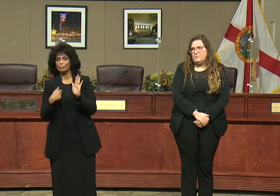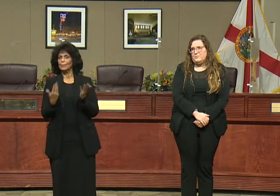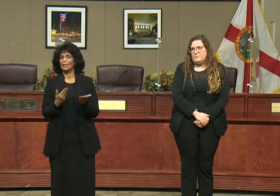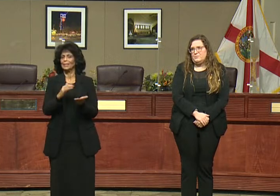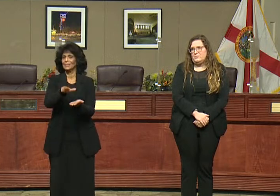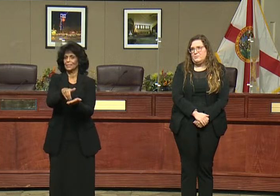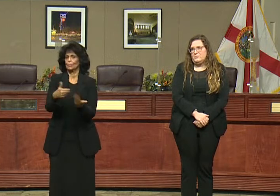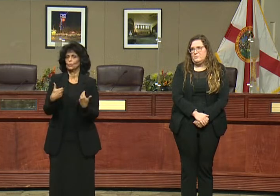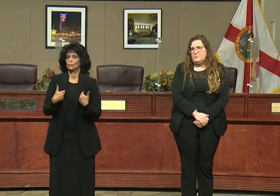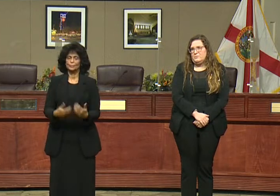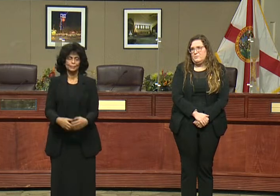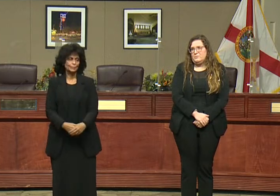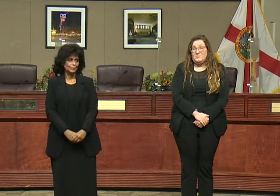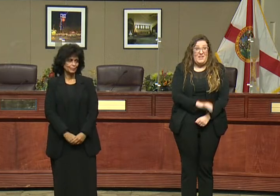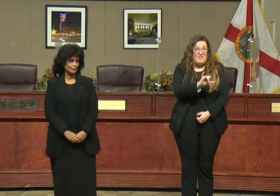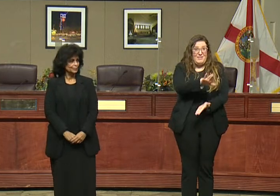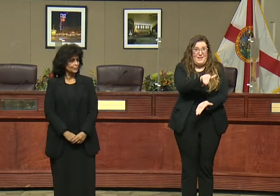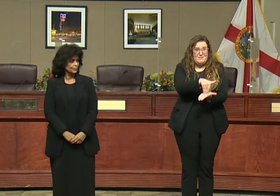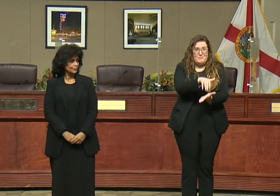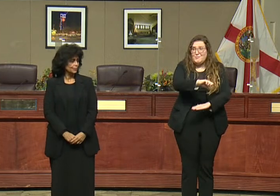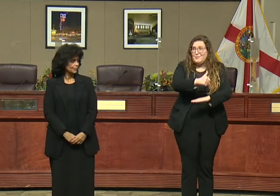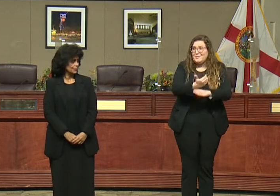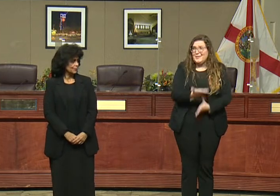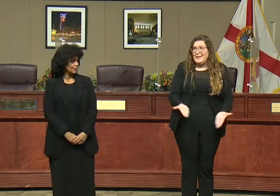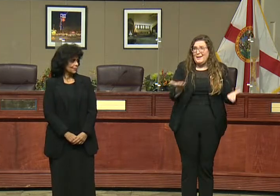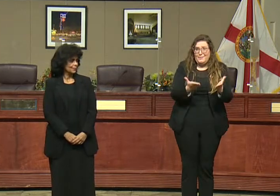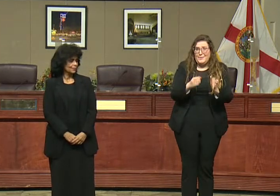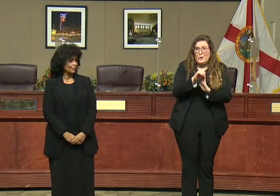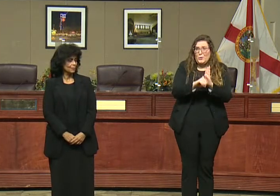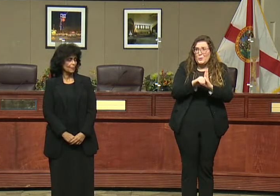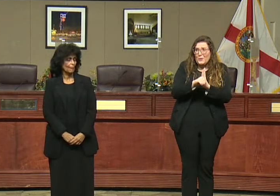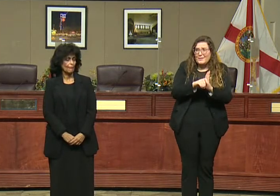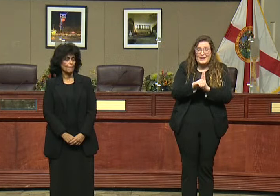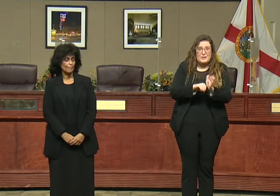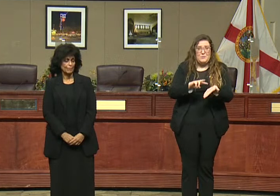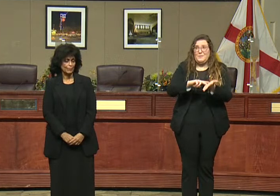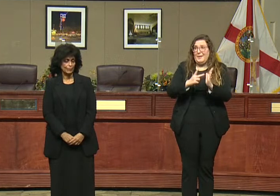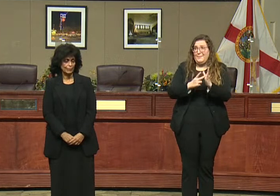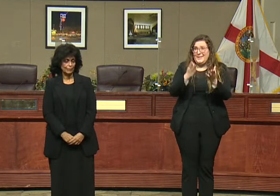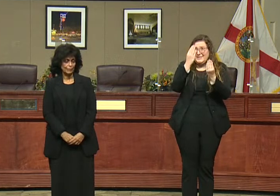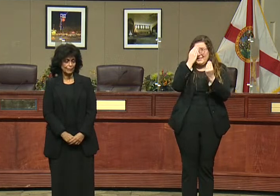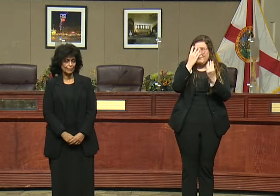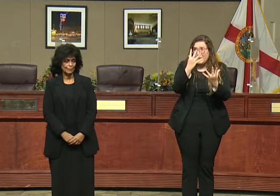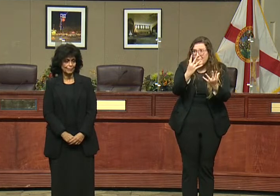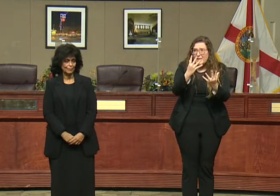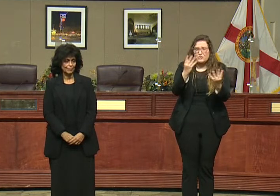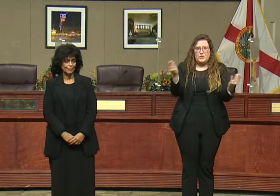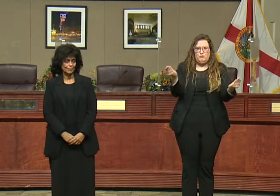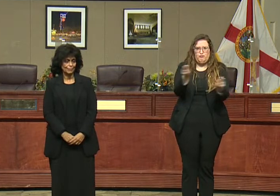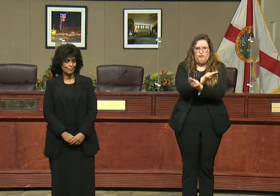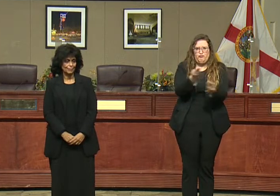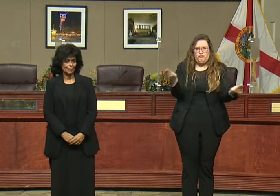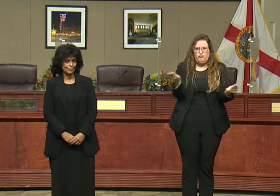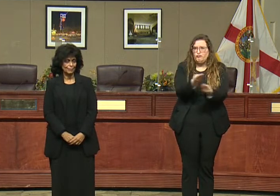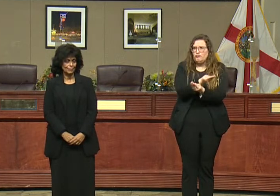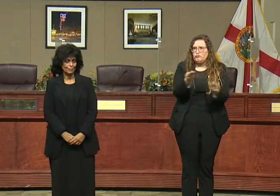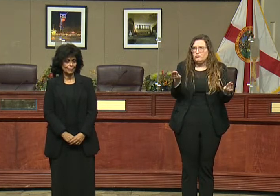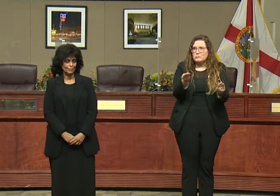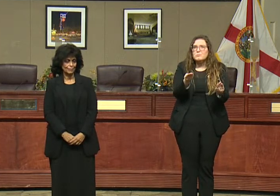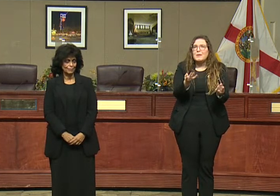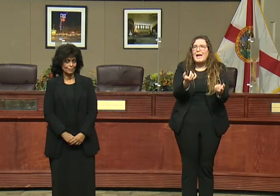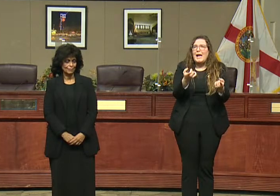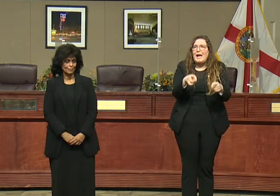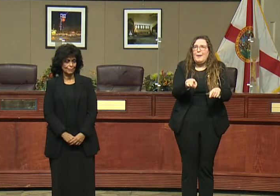located here, the flow and the sharing of intelligence information real